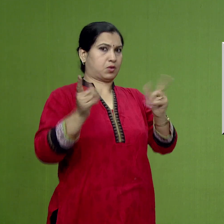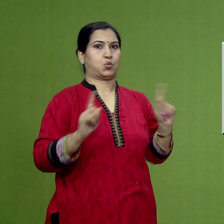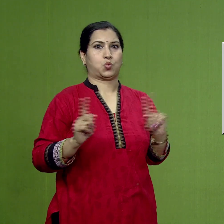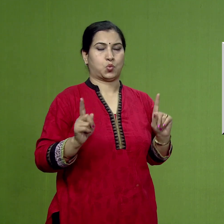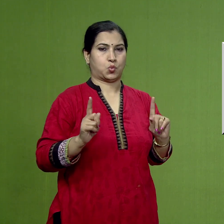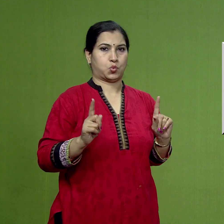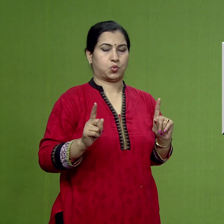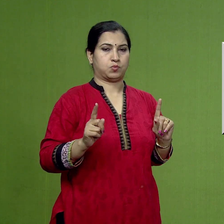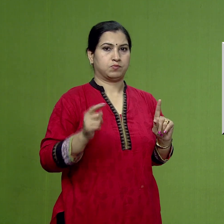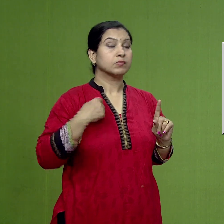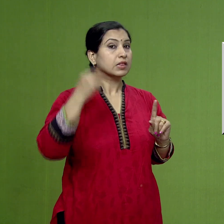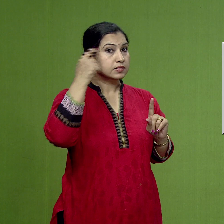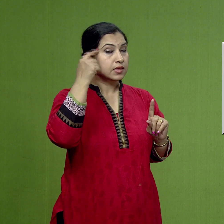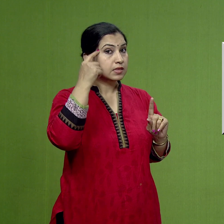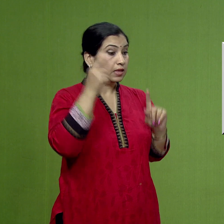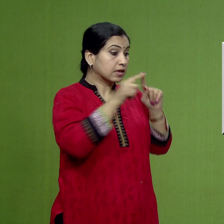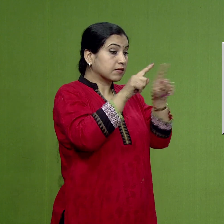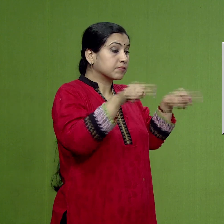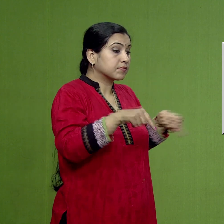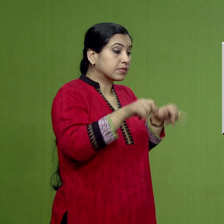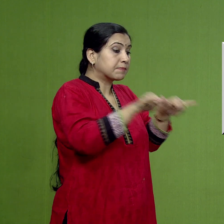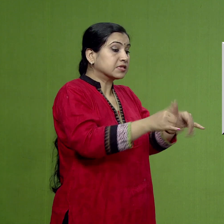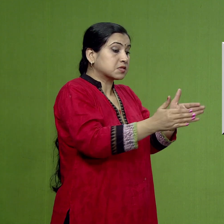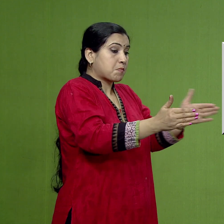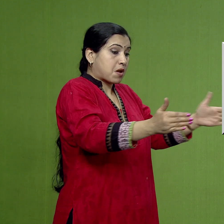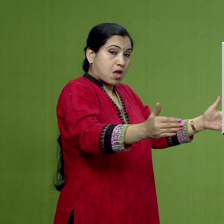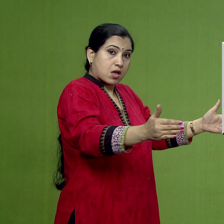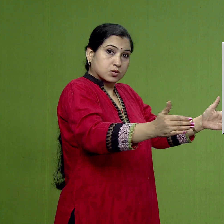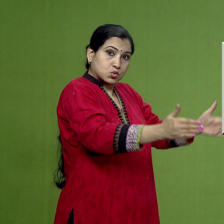numbers without considering their areas.